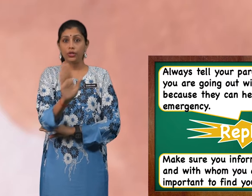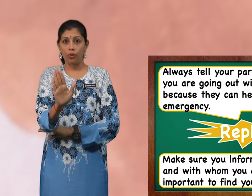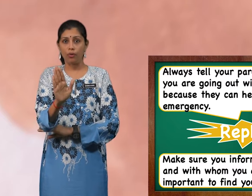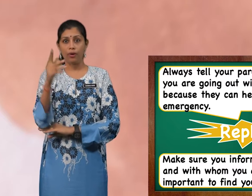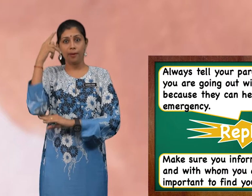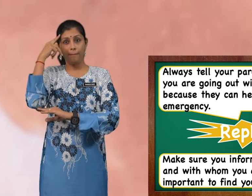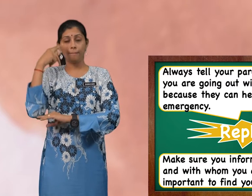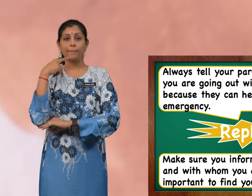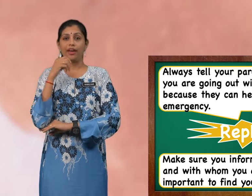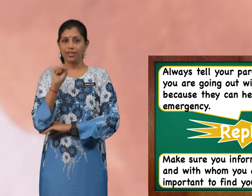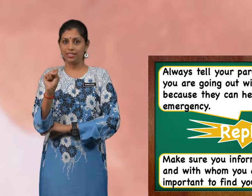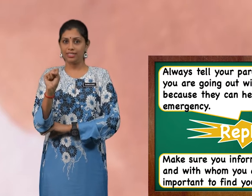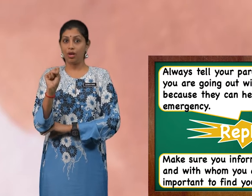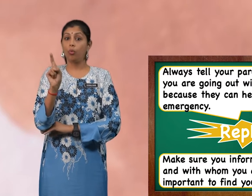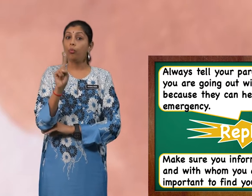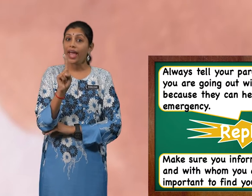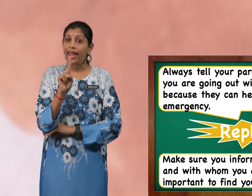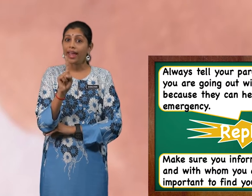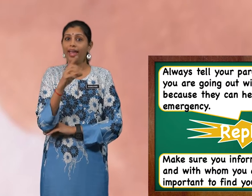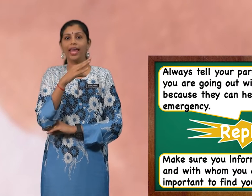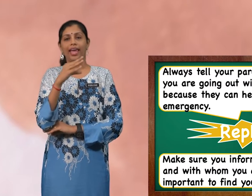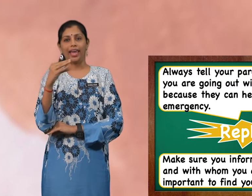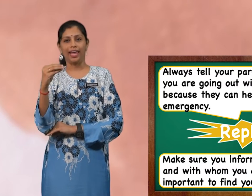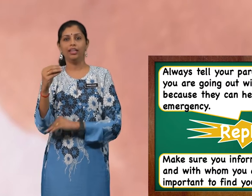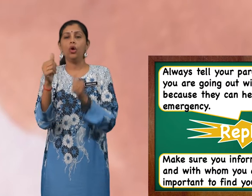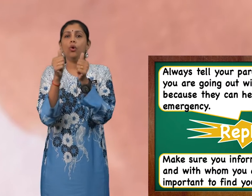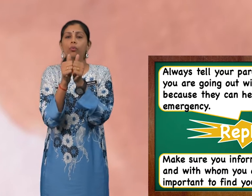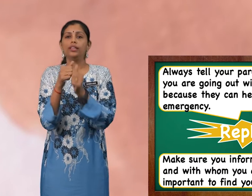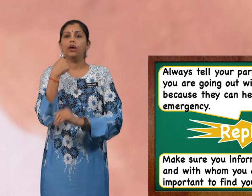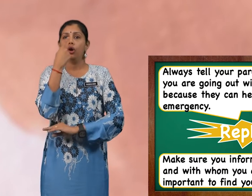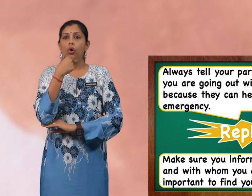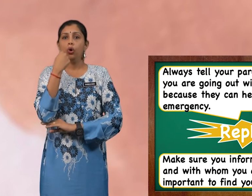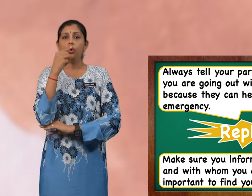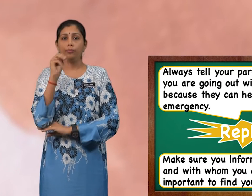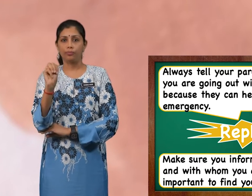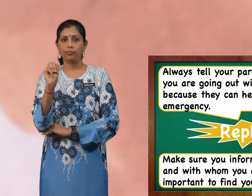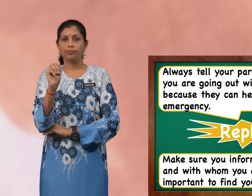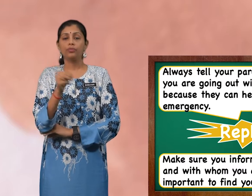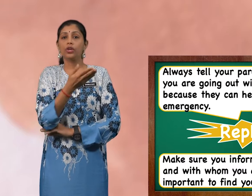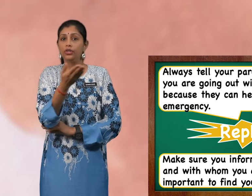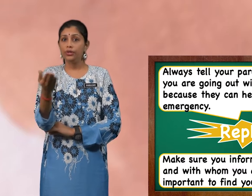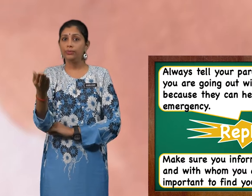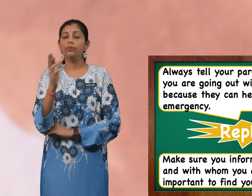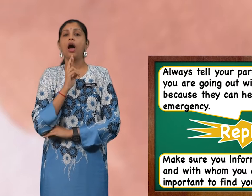your parents where and with whom you